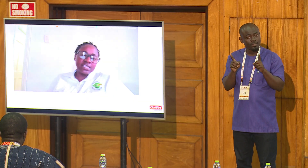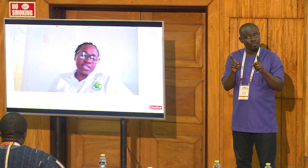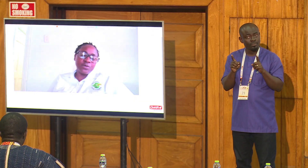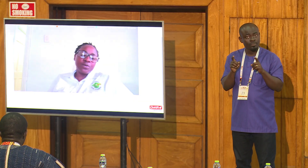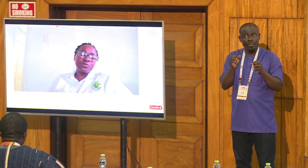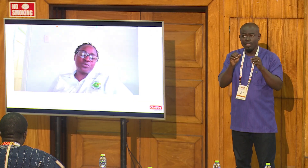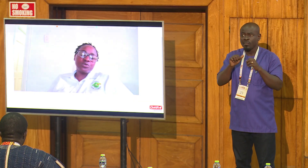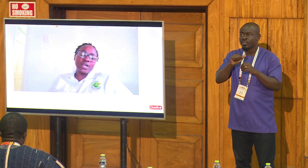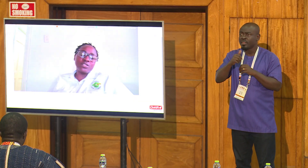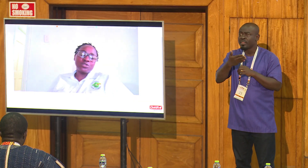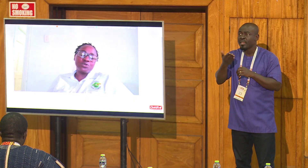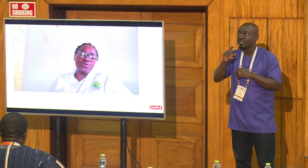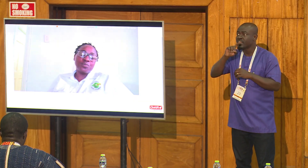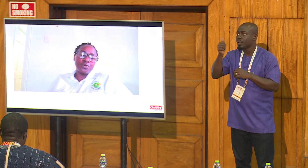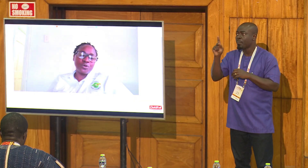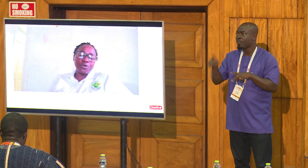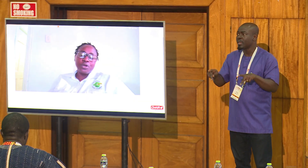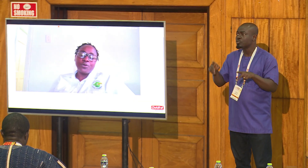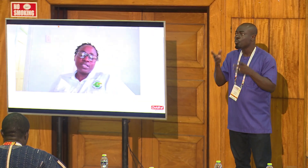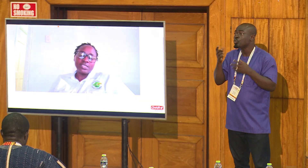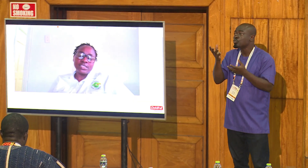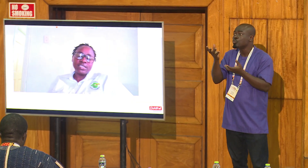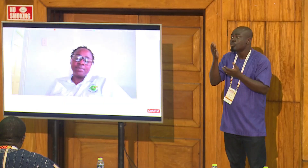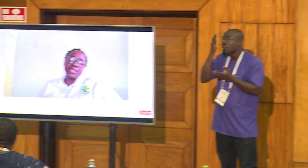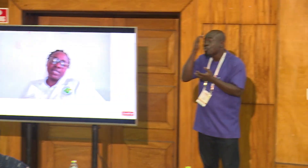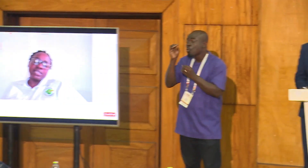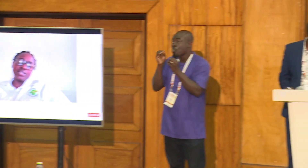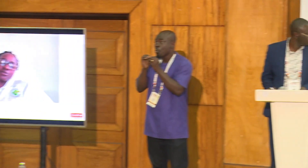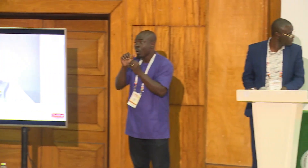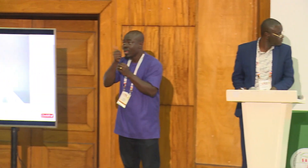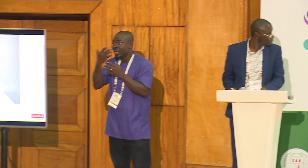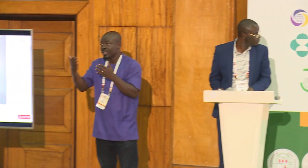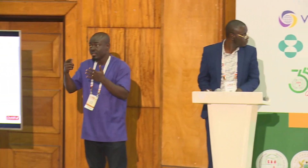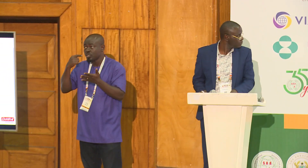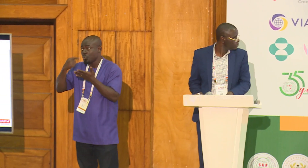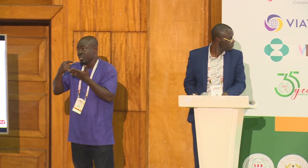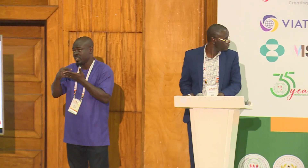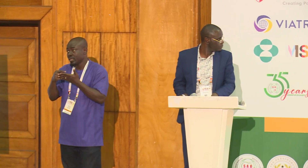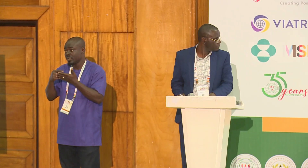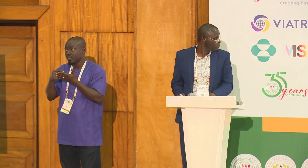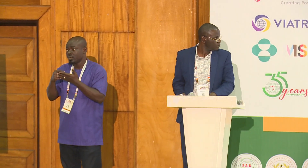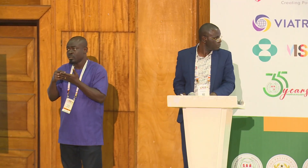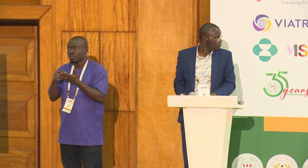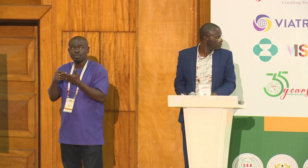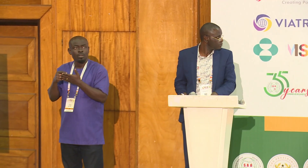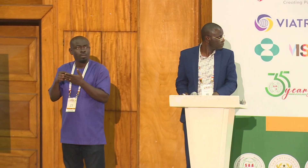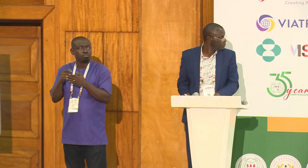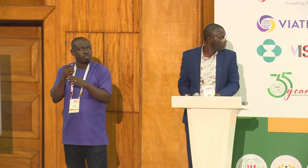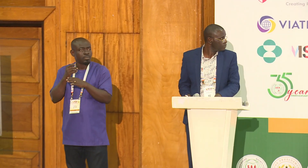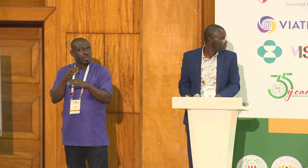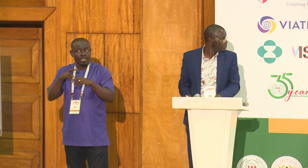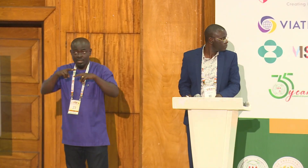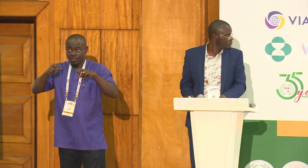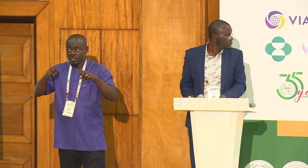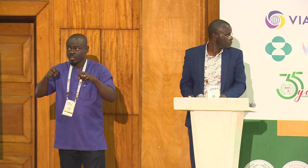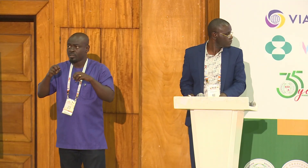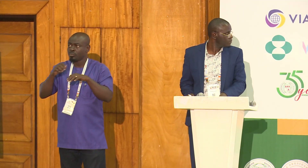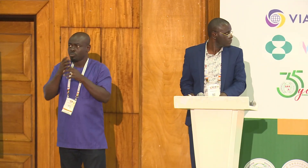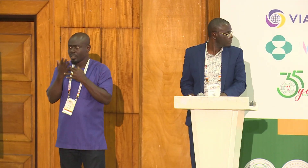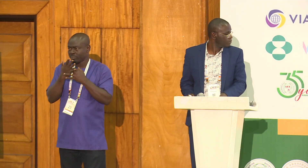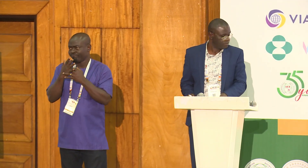there's anyone who would want to know more on the determinants that we found based on the research that we then further